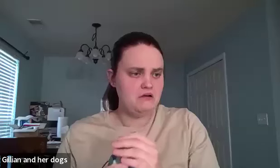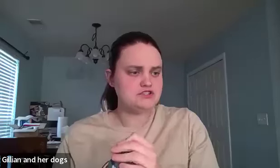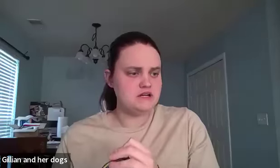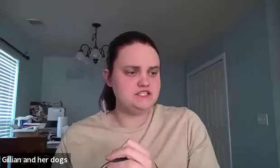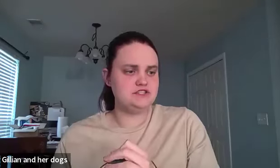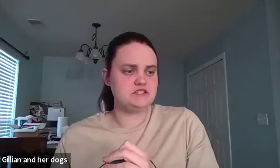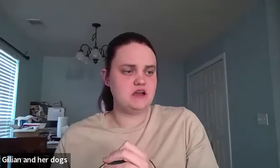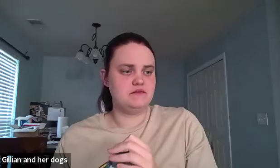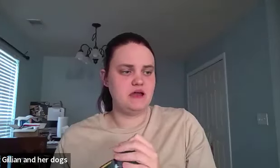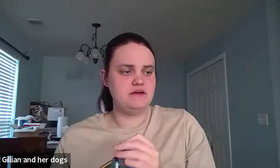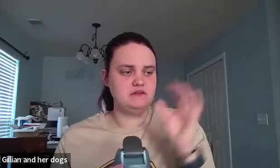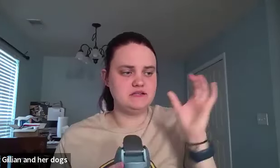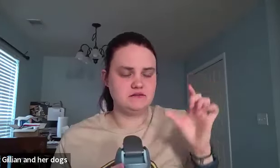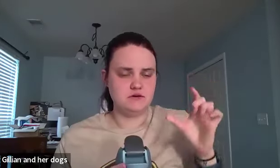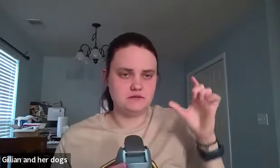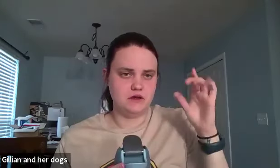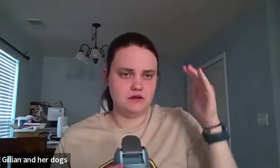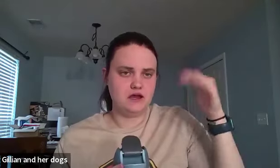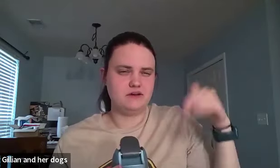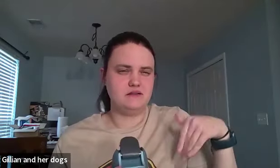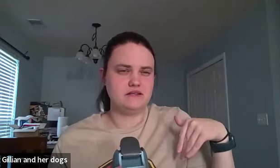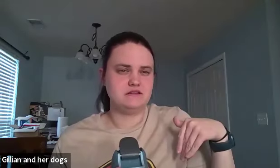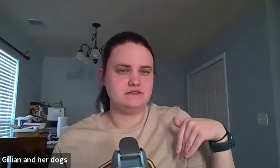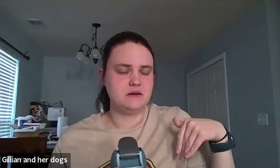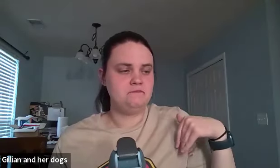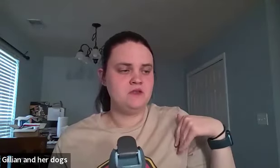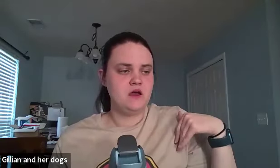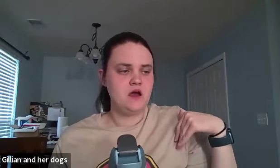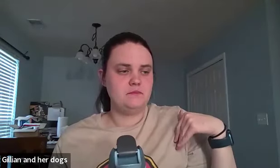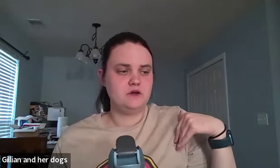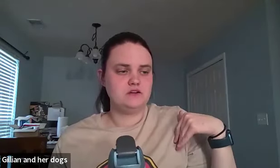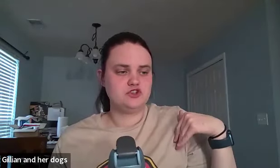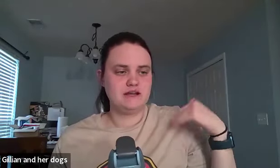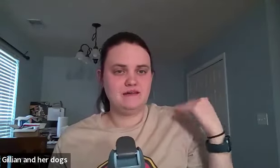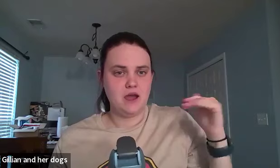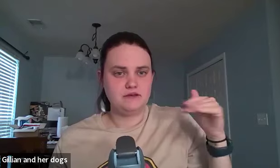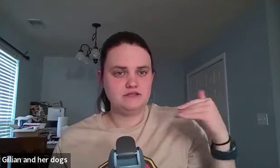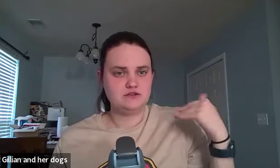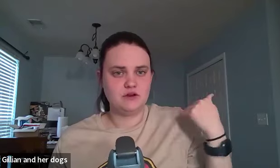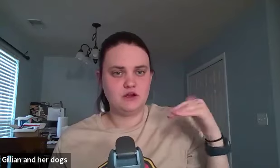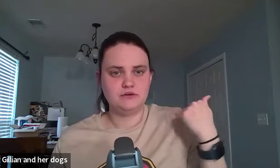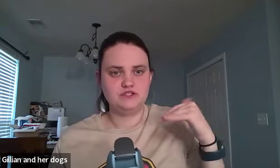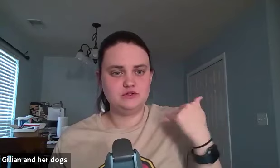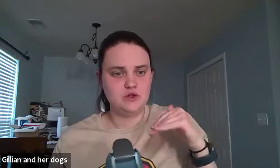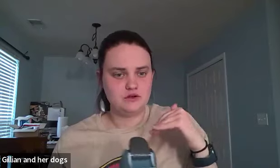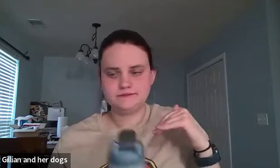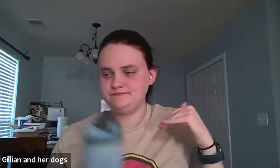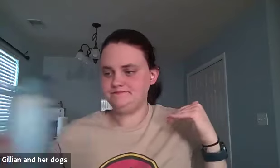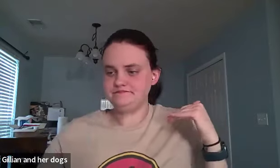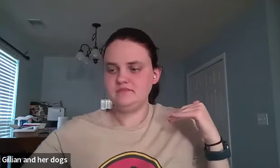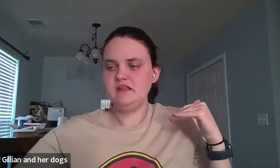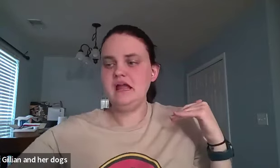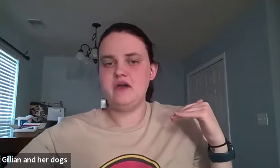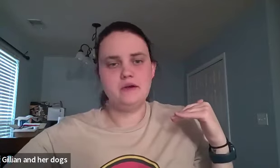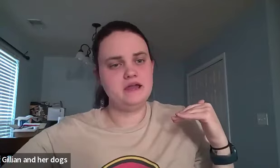I'll try to do just kind of, I have a list of kind of a list of some. I'm going to try to cap it so we're not going too long. And that way I